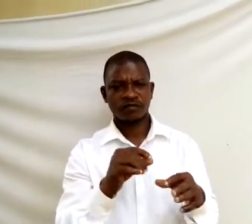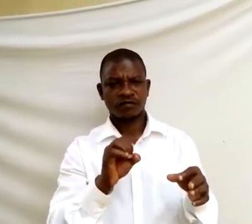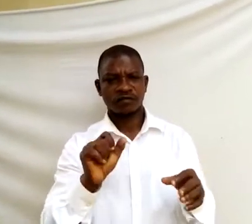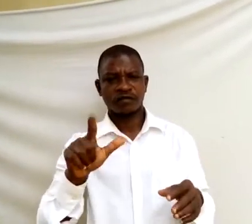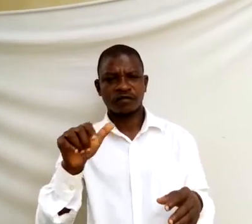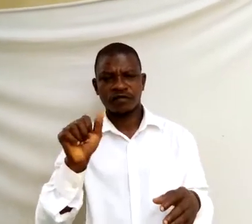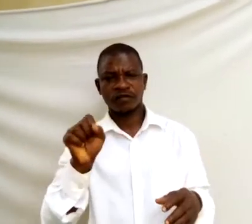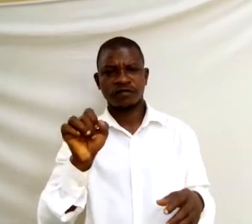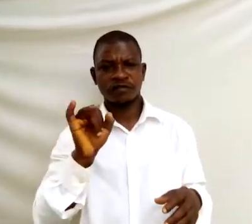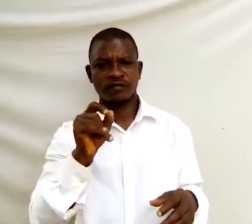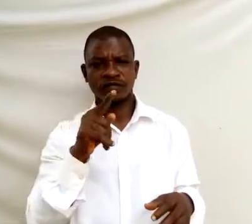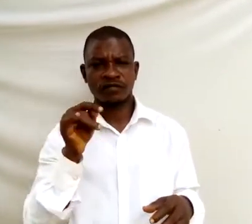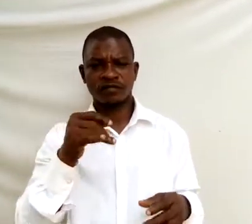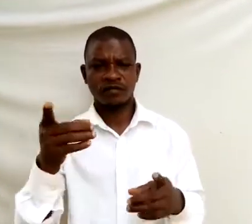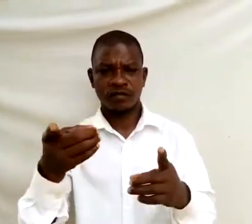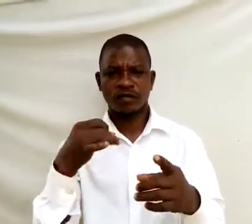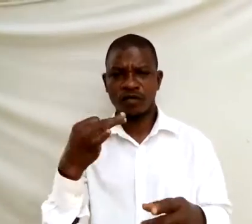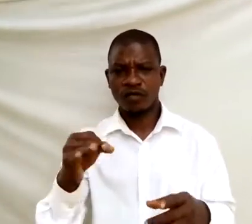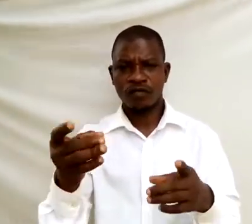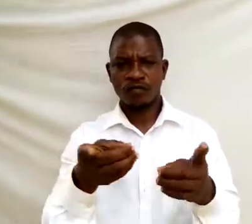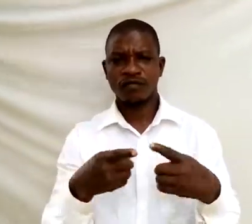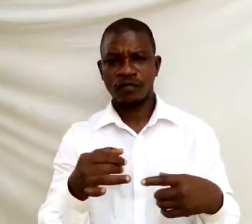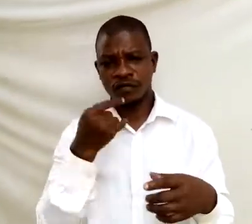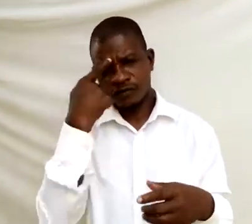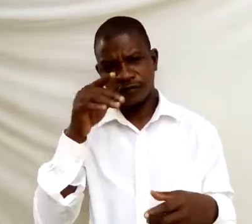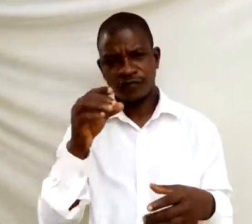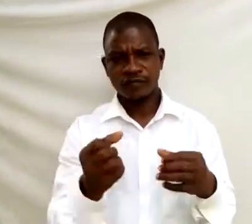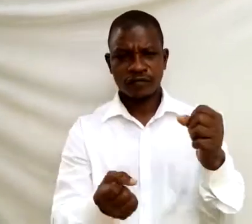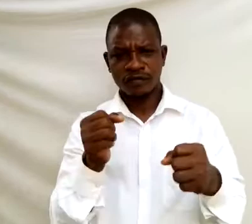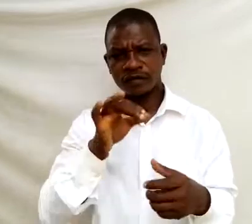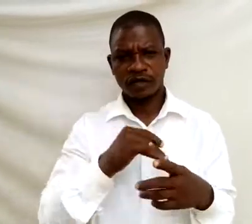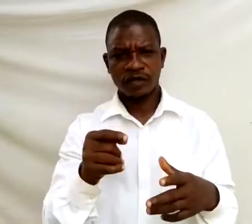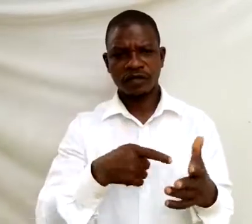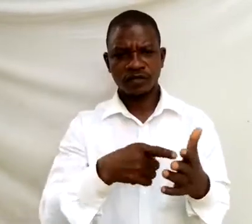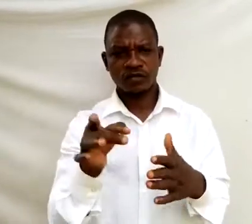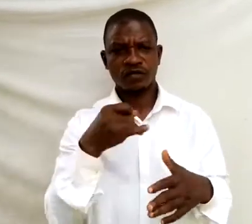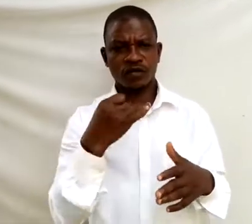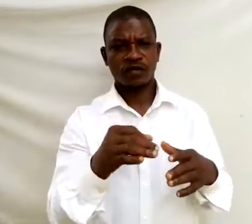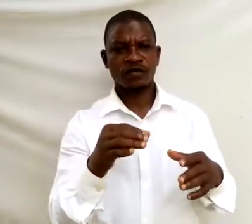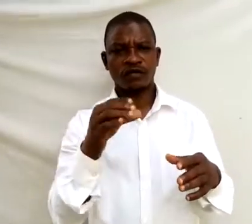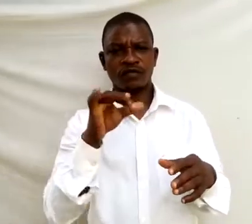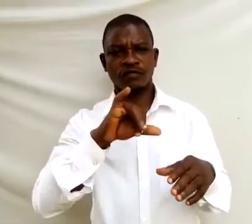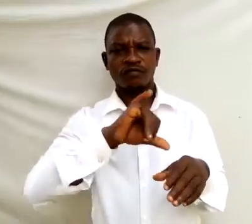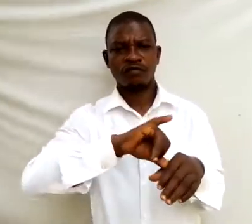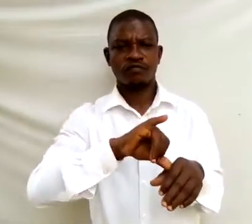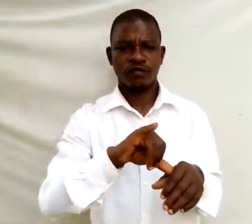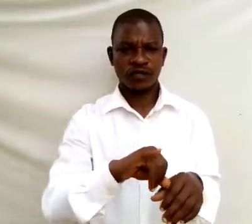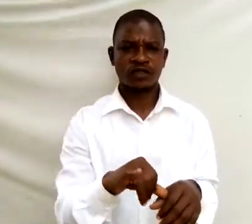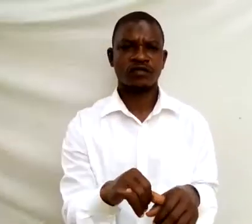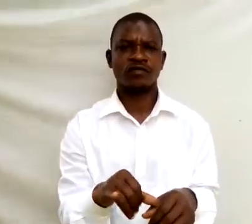elasticity of demand for cars and the supply of petrol.